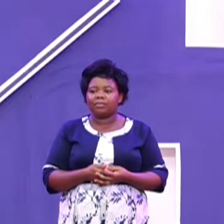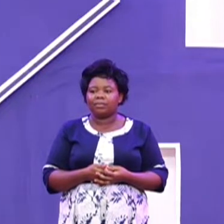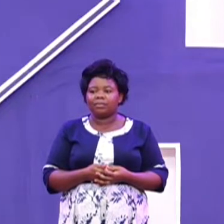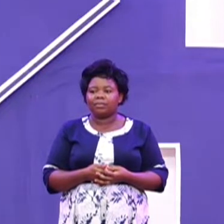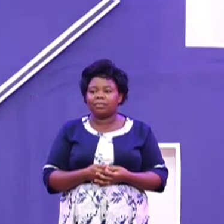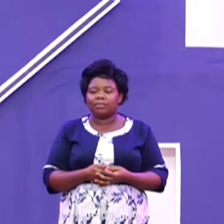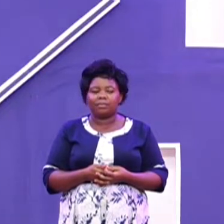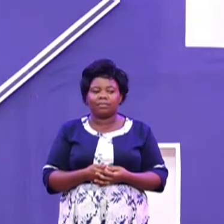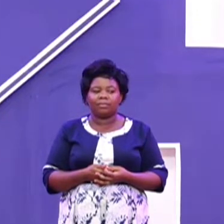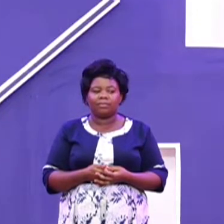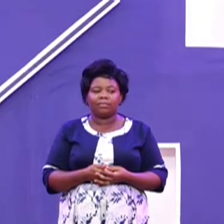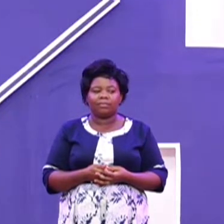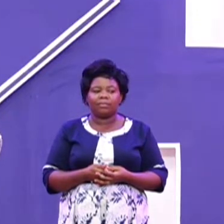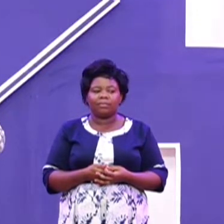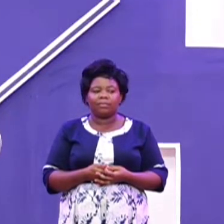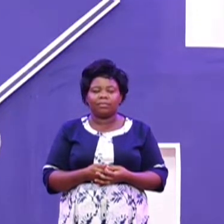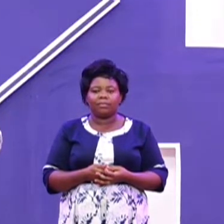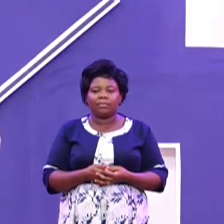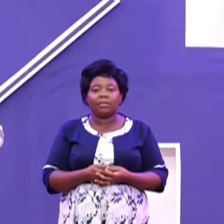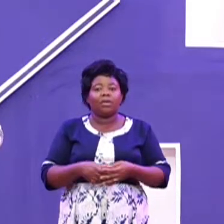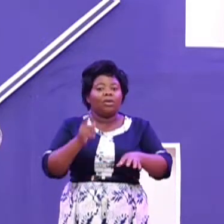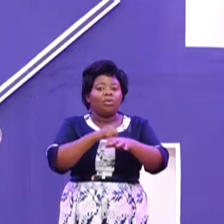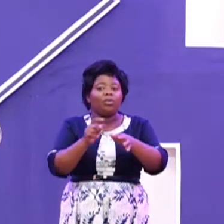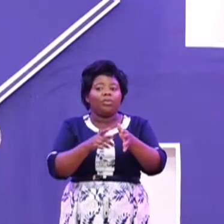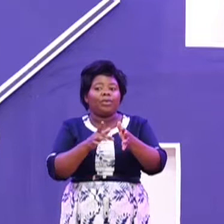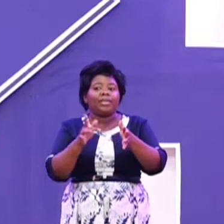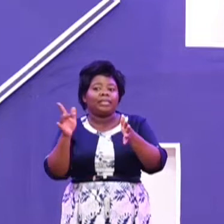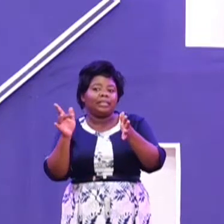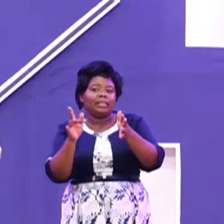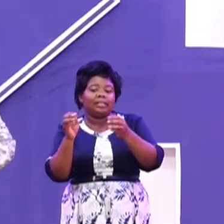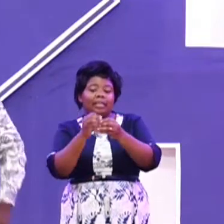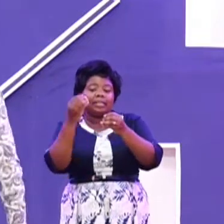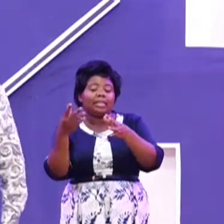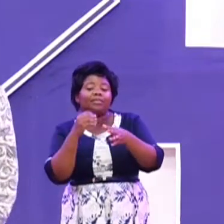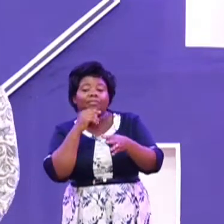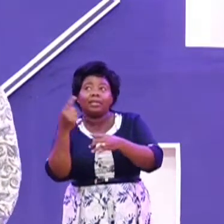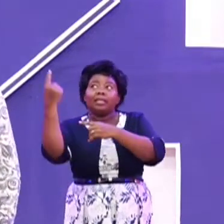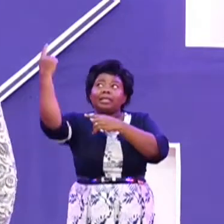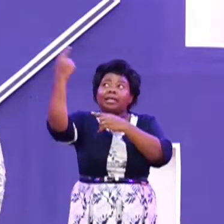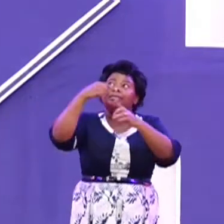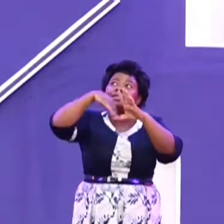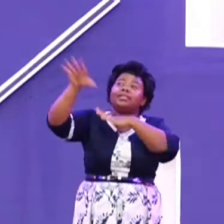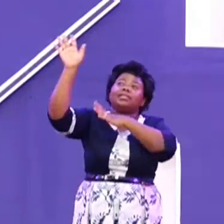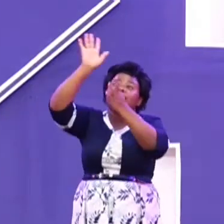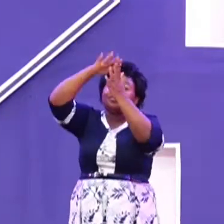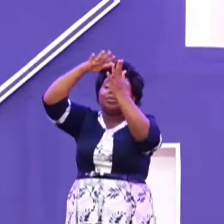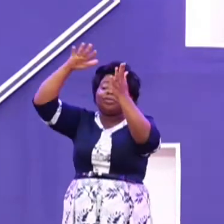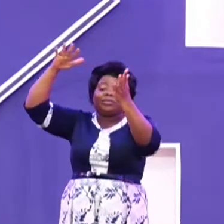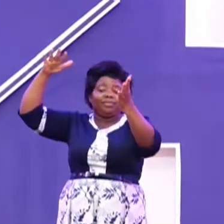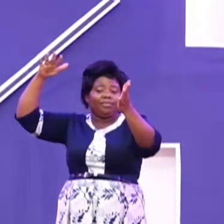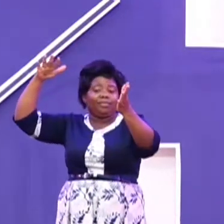Where it starts from? Aha. When the Son of Man comes in his glory, and all